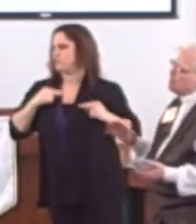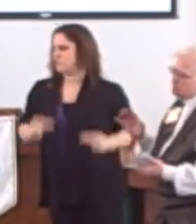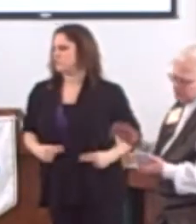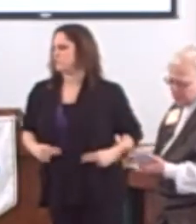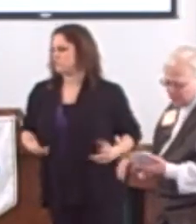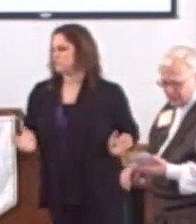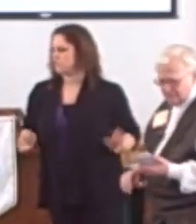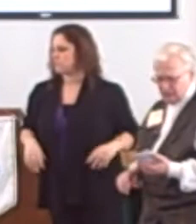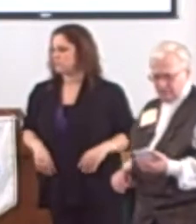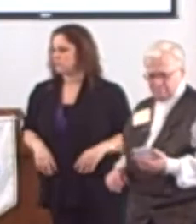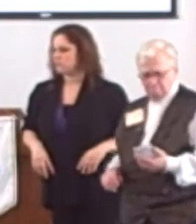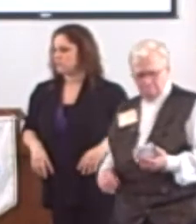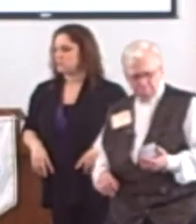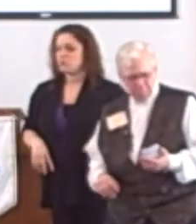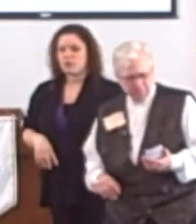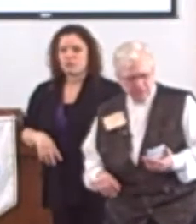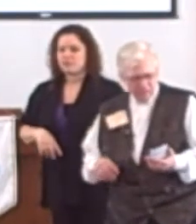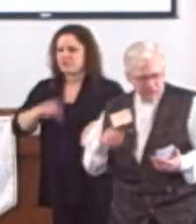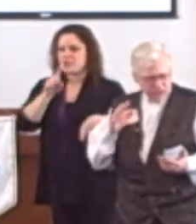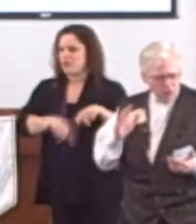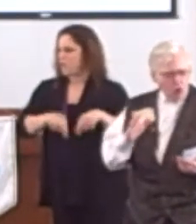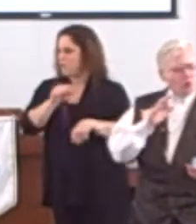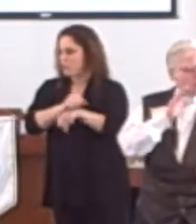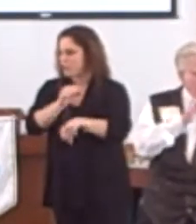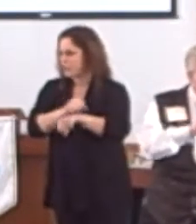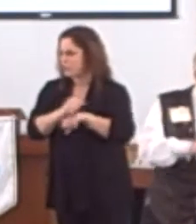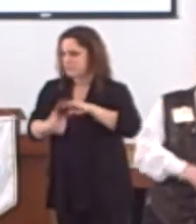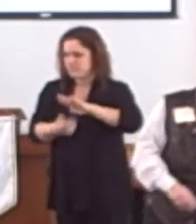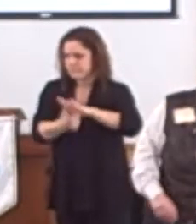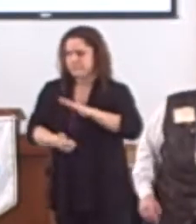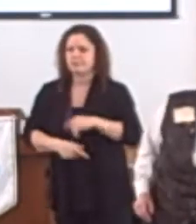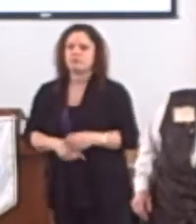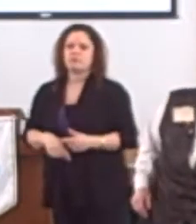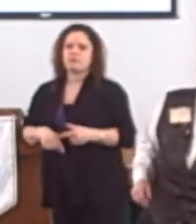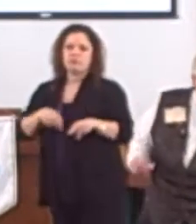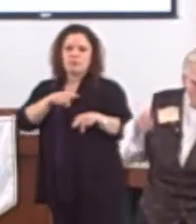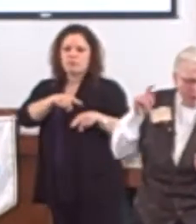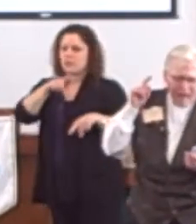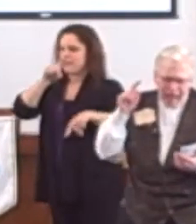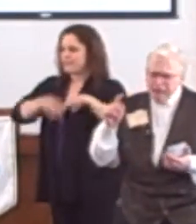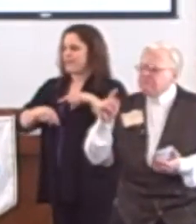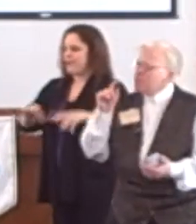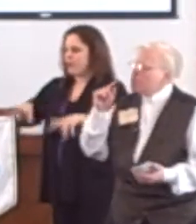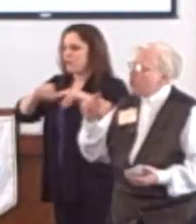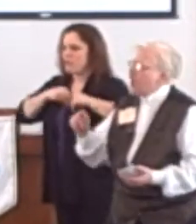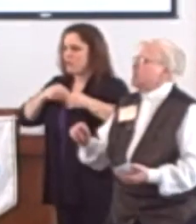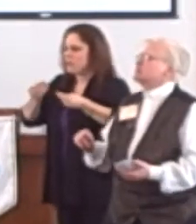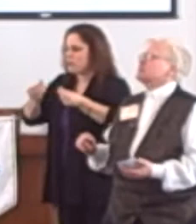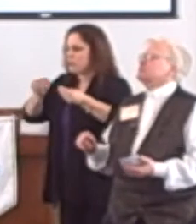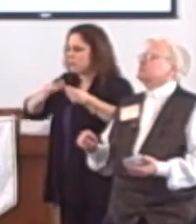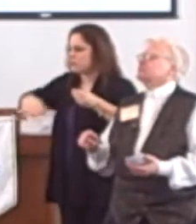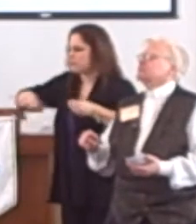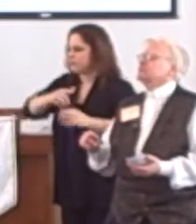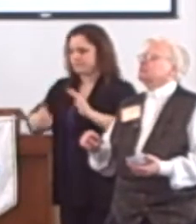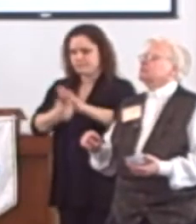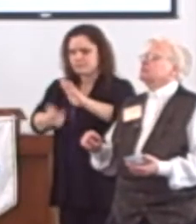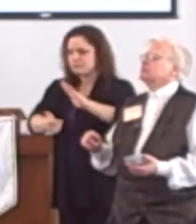to allow them to make a living, to own or inherit property, or have the right